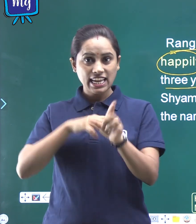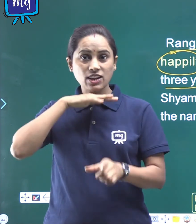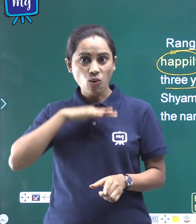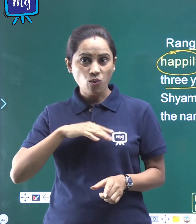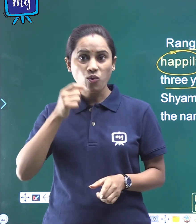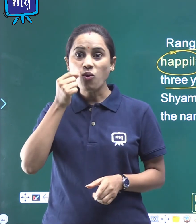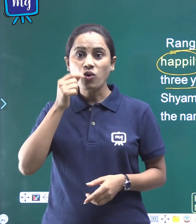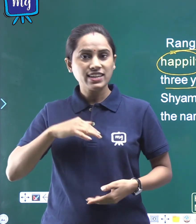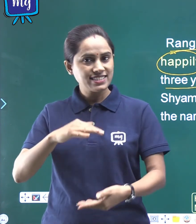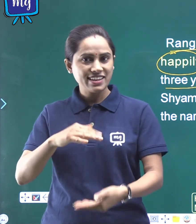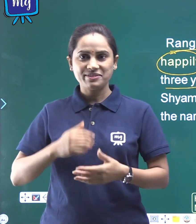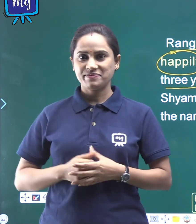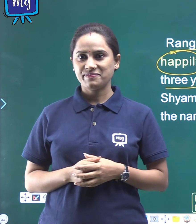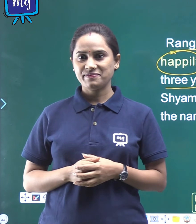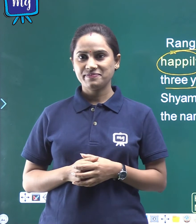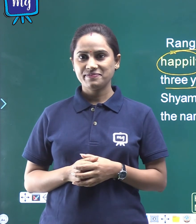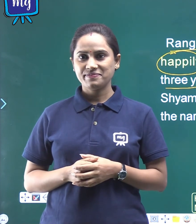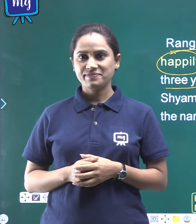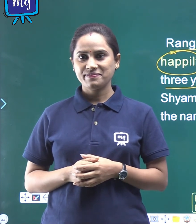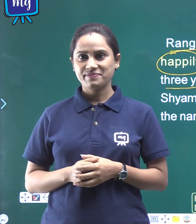3-year-old son